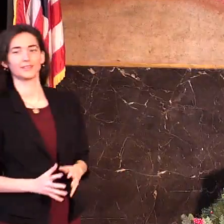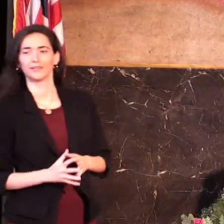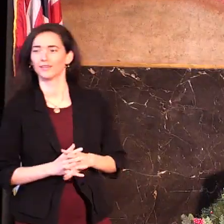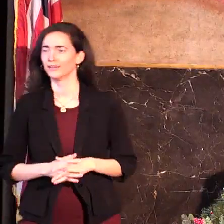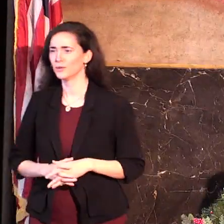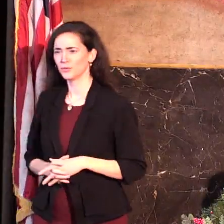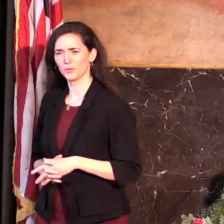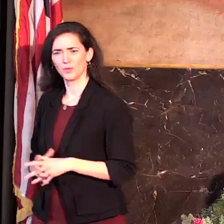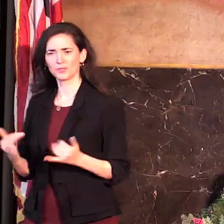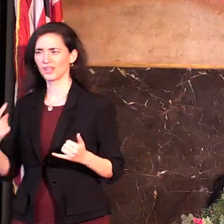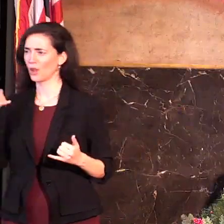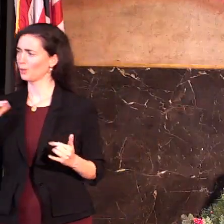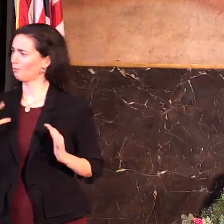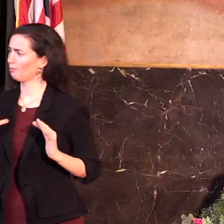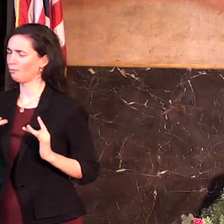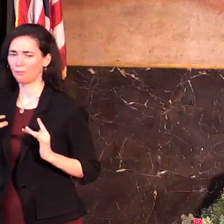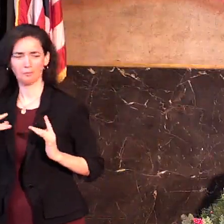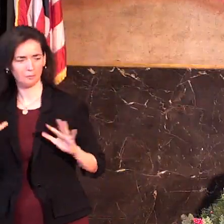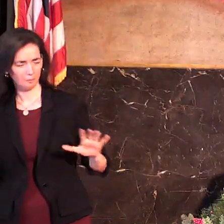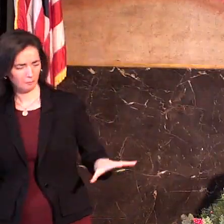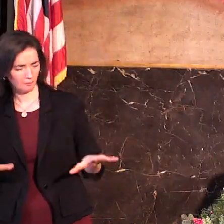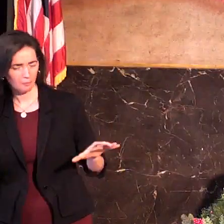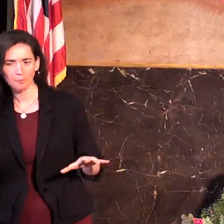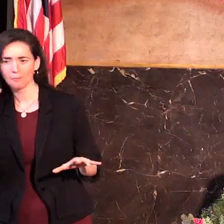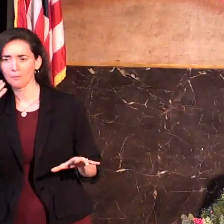Positive in here today.